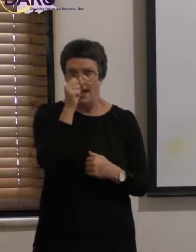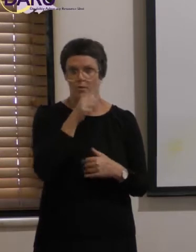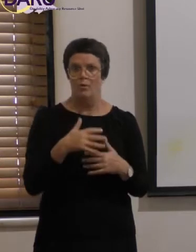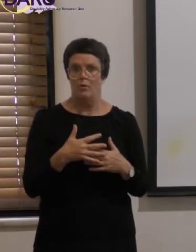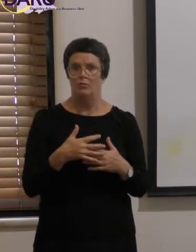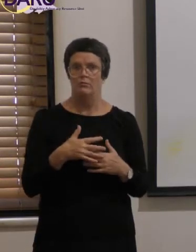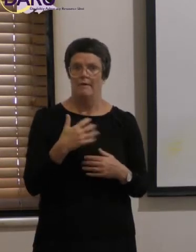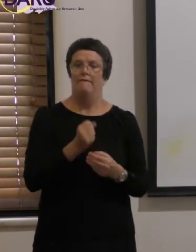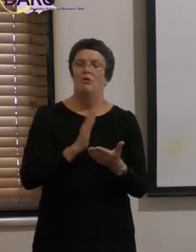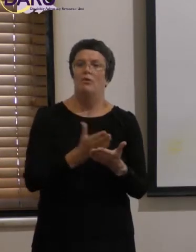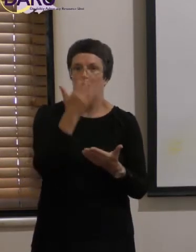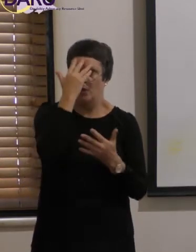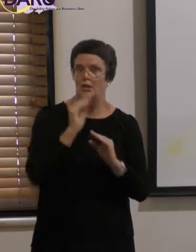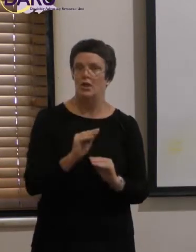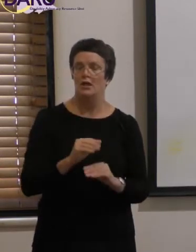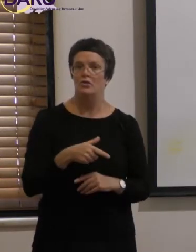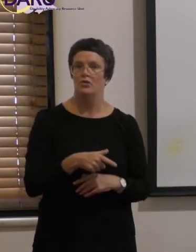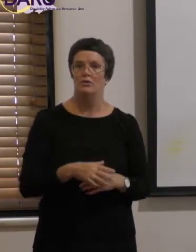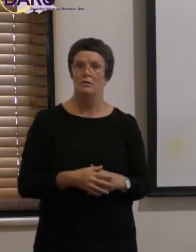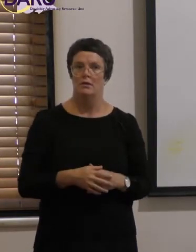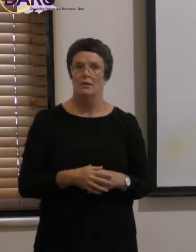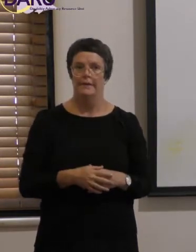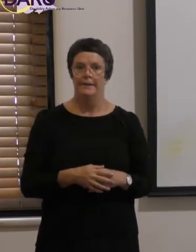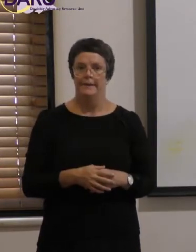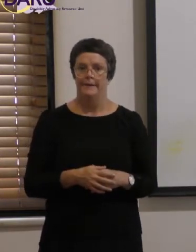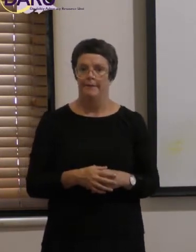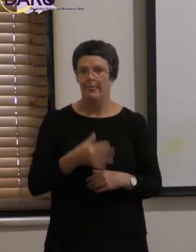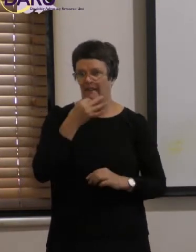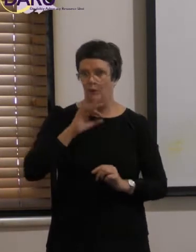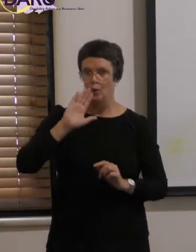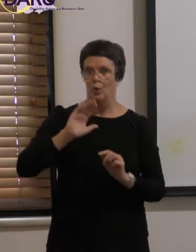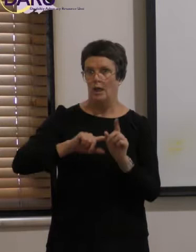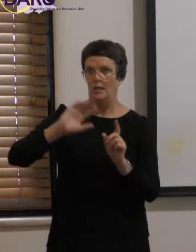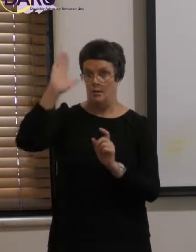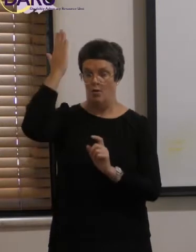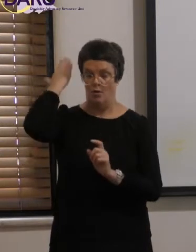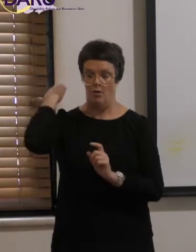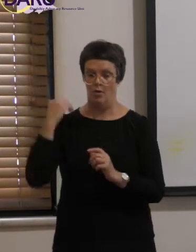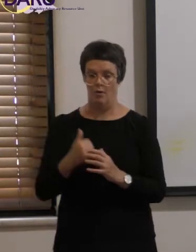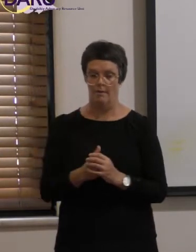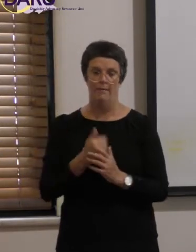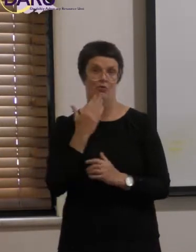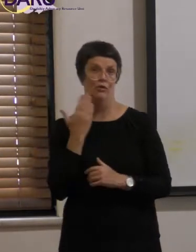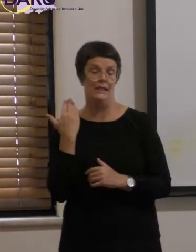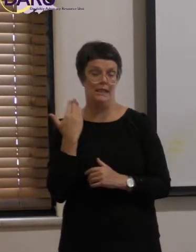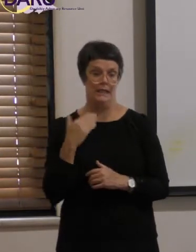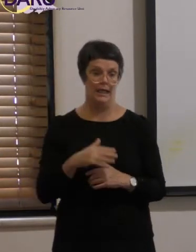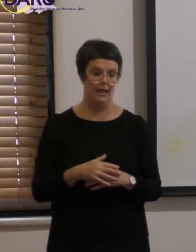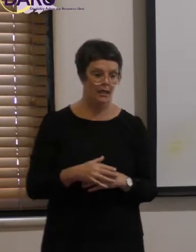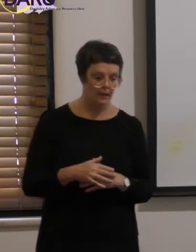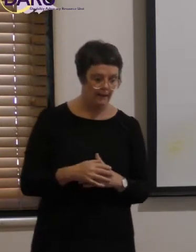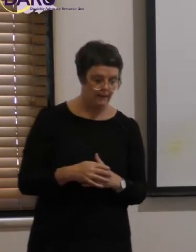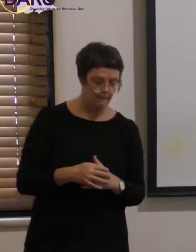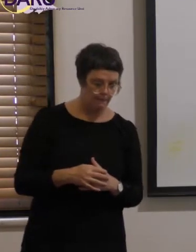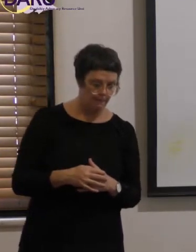ways. But what I saw then, and I have seen in recent times, although on the weekend there was another incident which made me think,